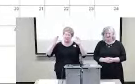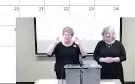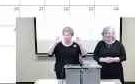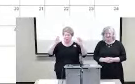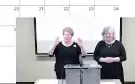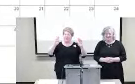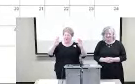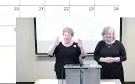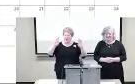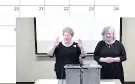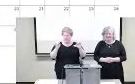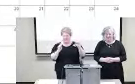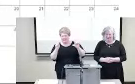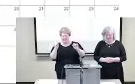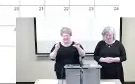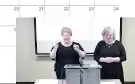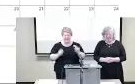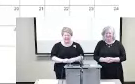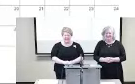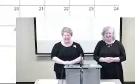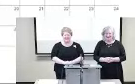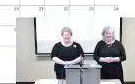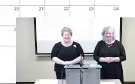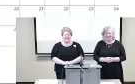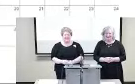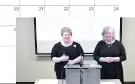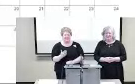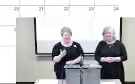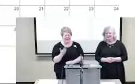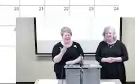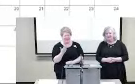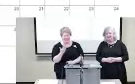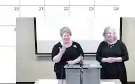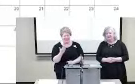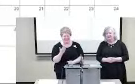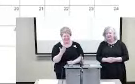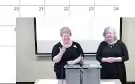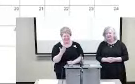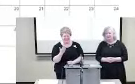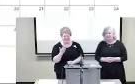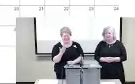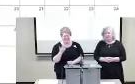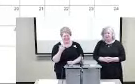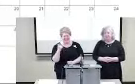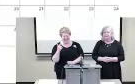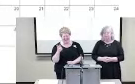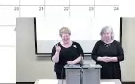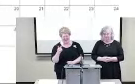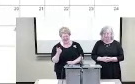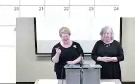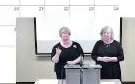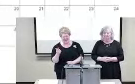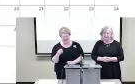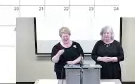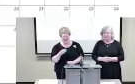calendar on our wall where we see it every day it's going to reality is facing us every single day that i can't